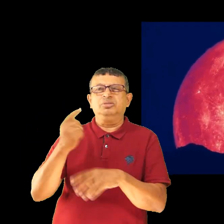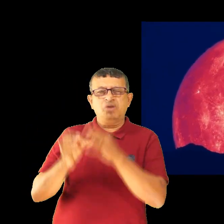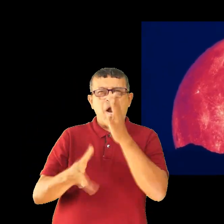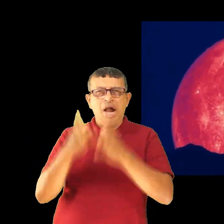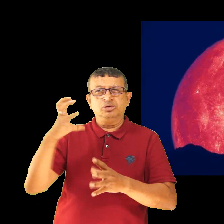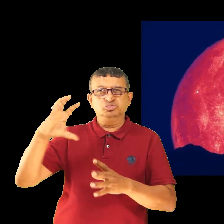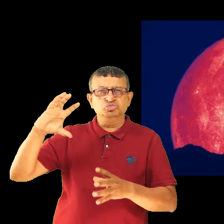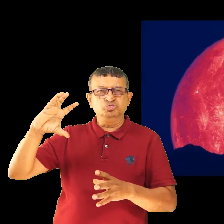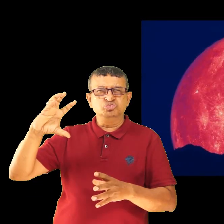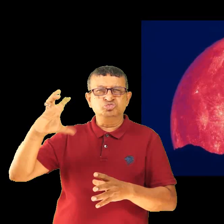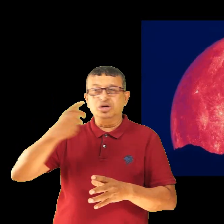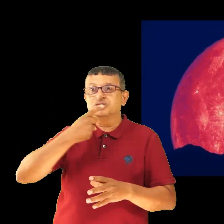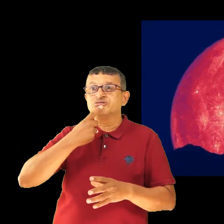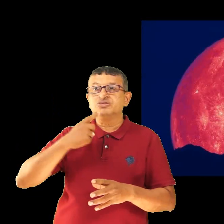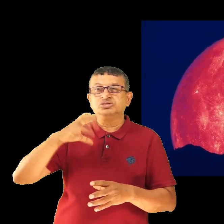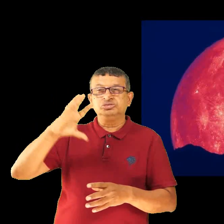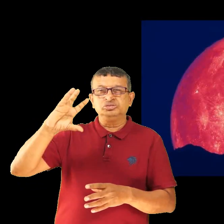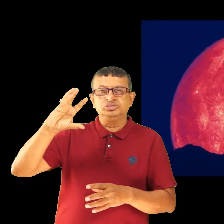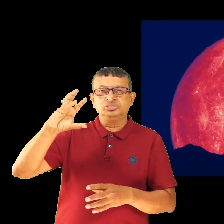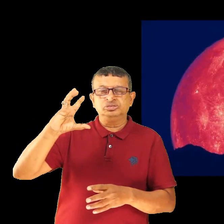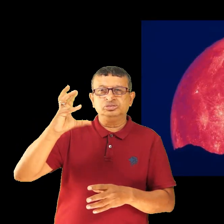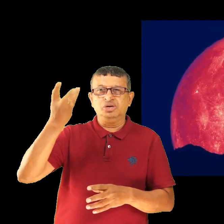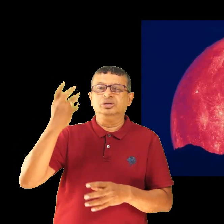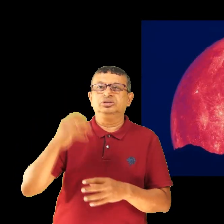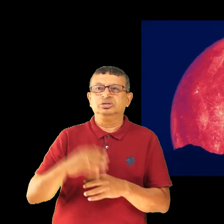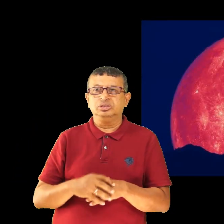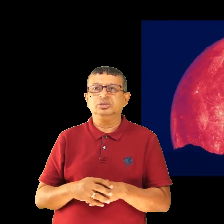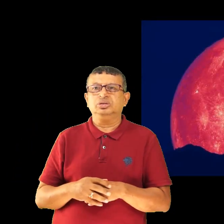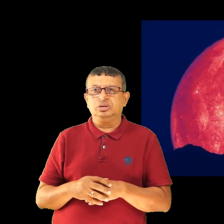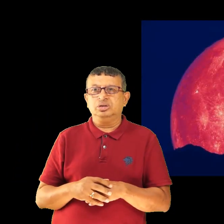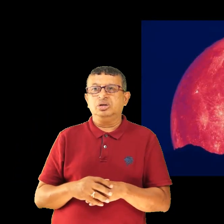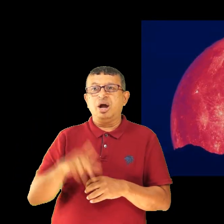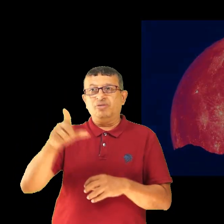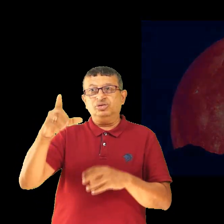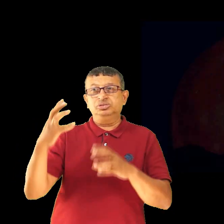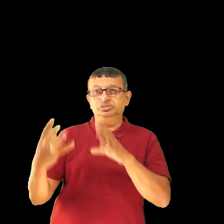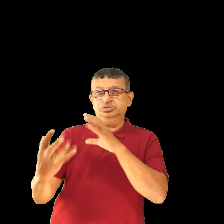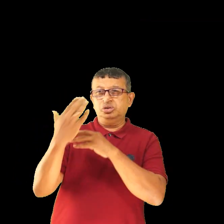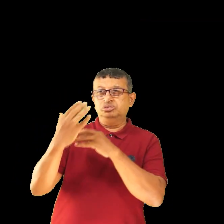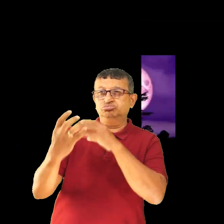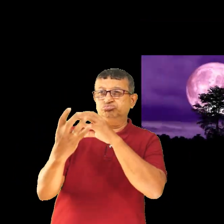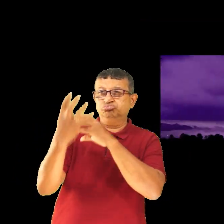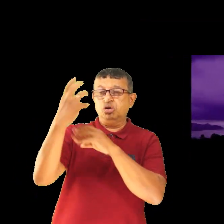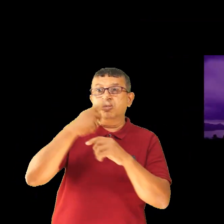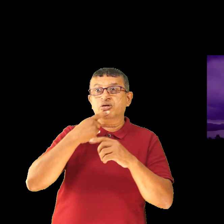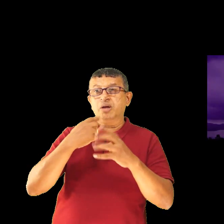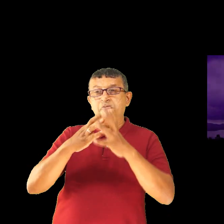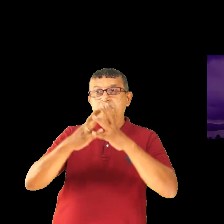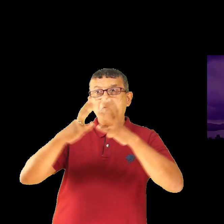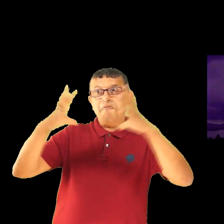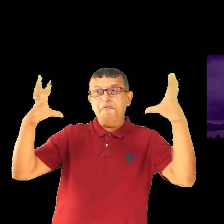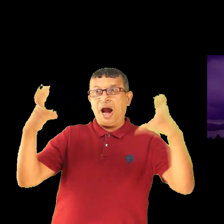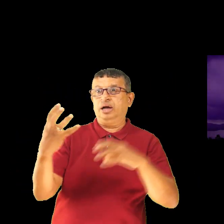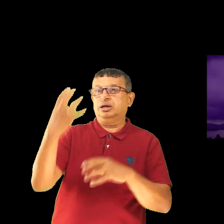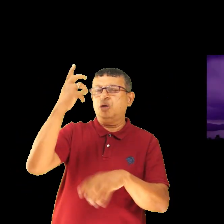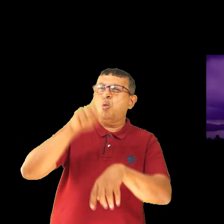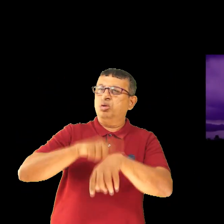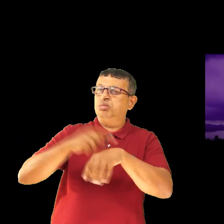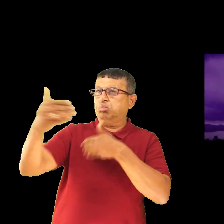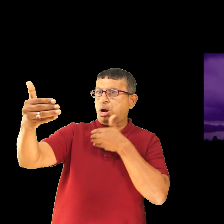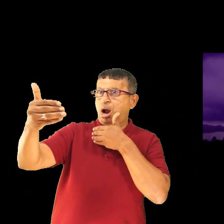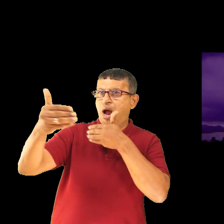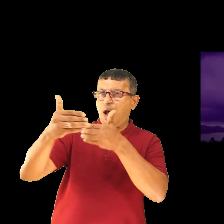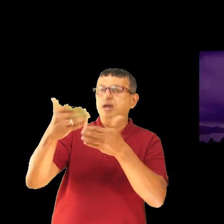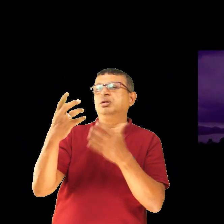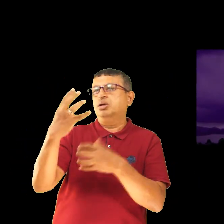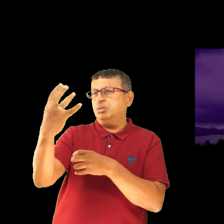strawberry. This phenomenon of a red moon like a strawberry once graced the sky. Native